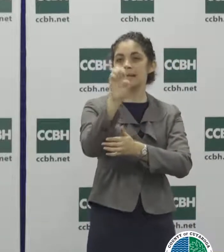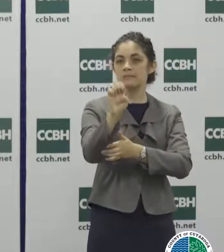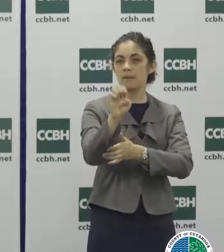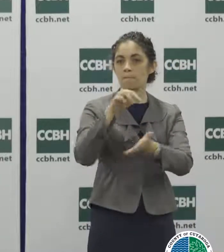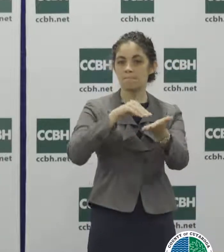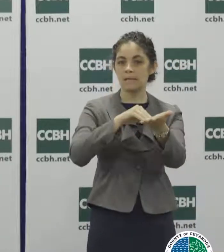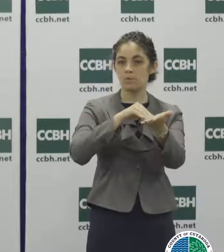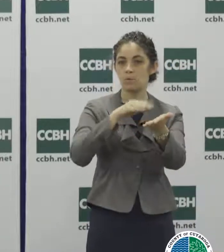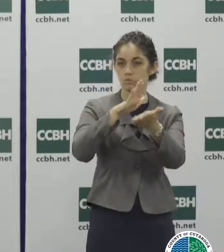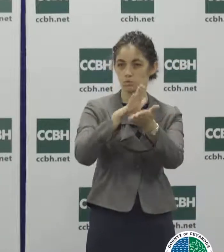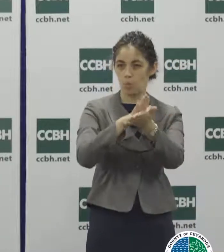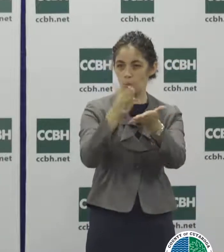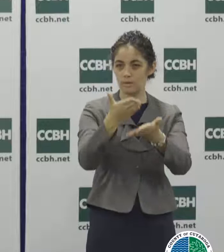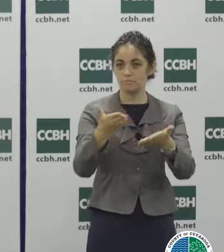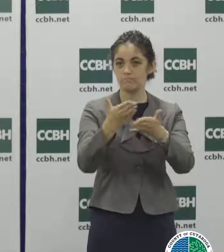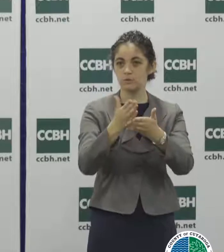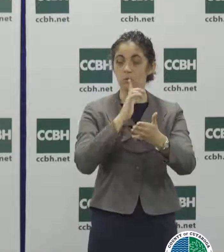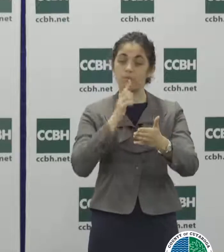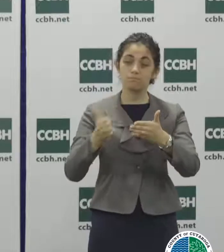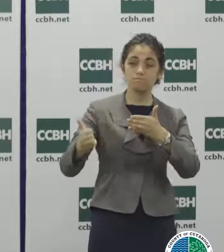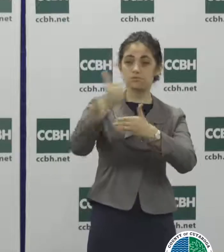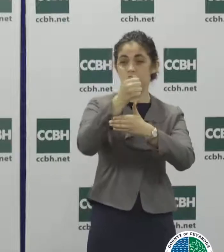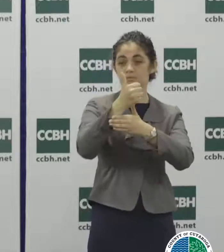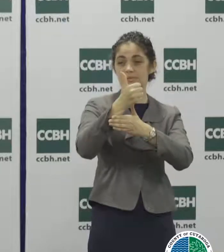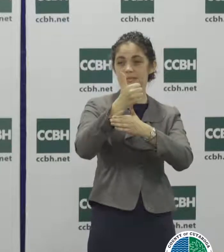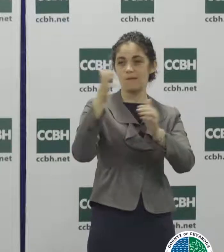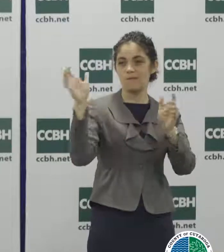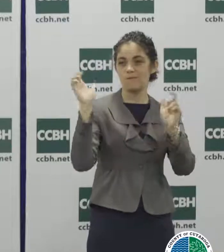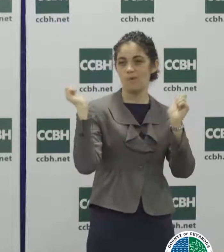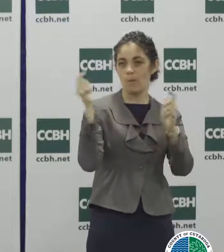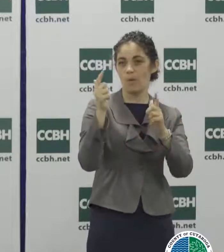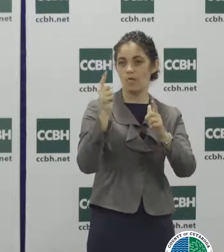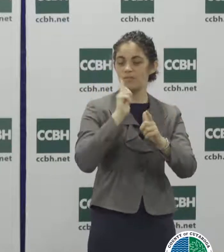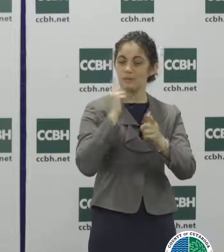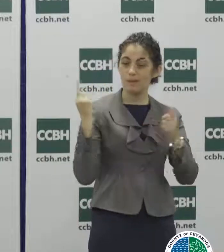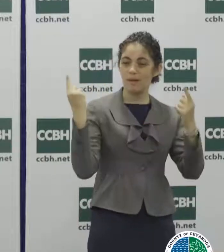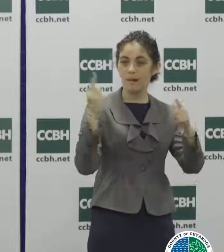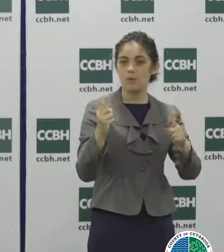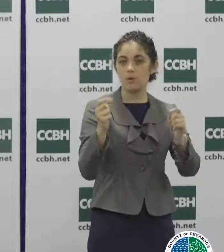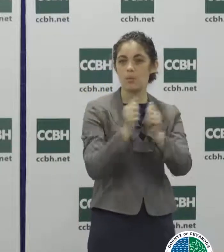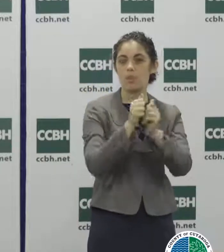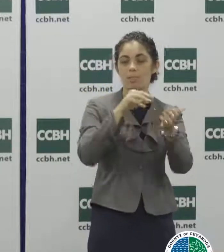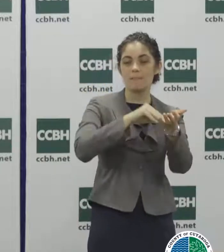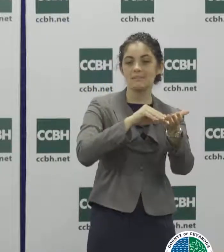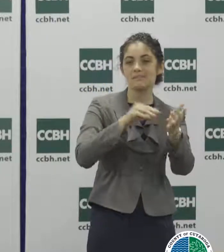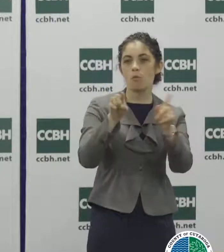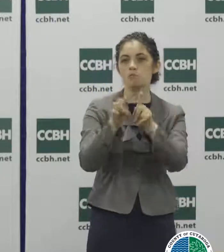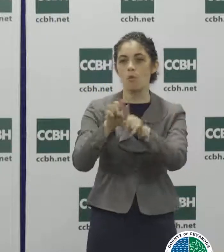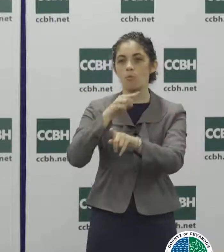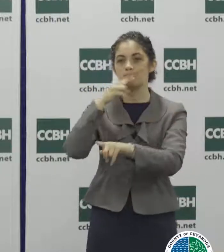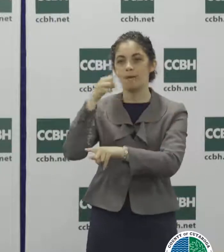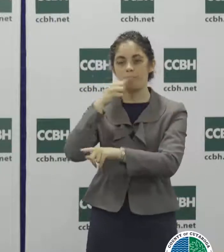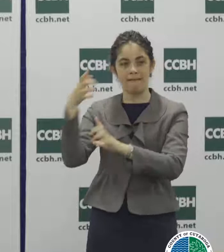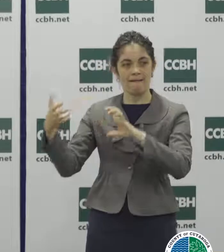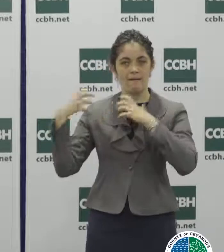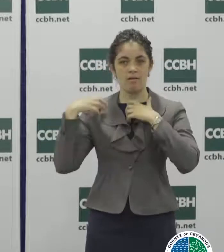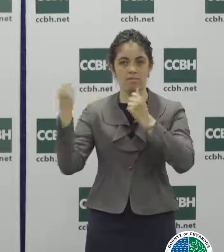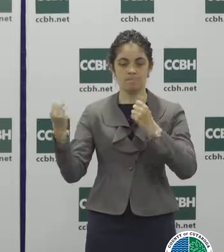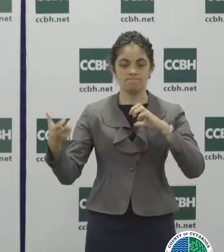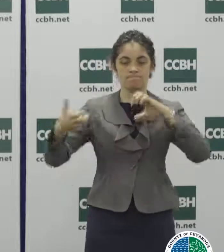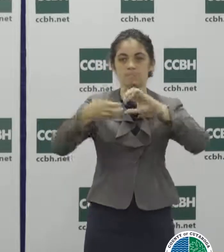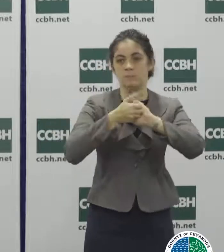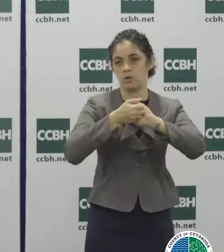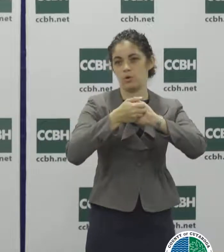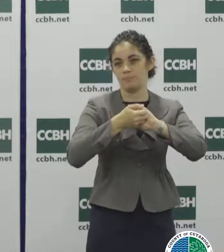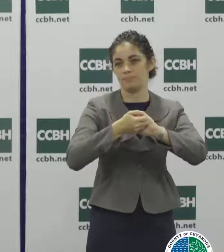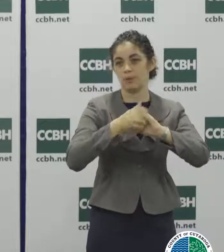who has been a champion of this real intersection of medicine and public health. And